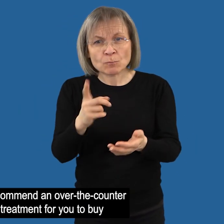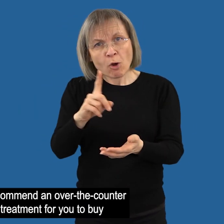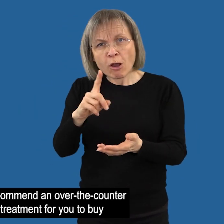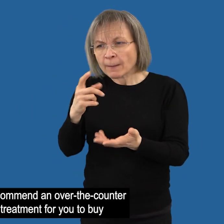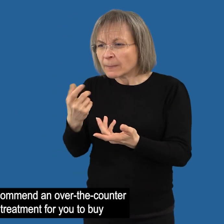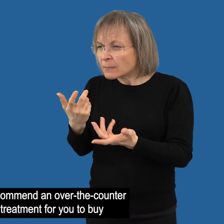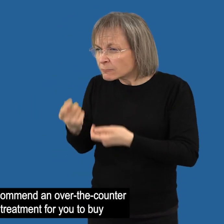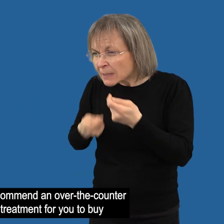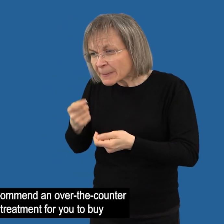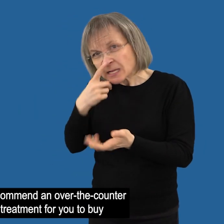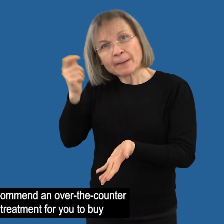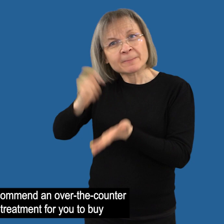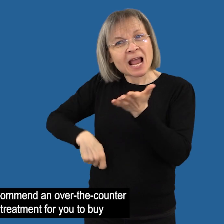for you to buy.